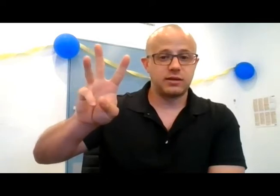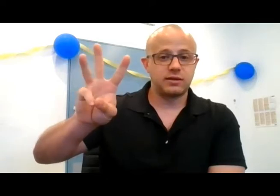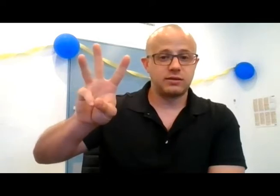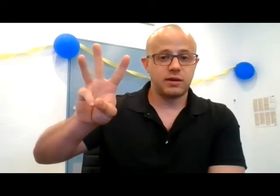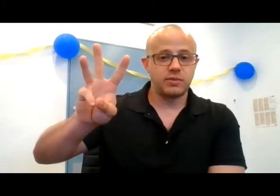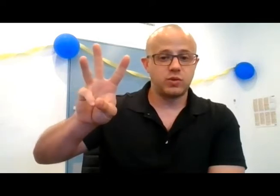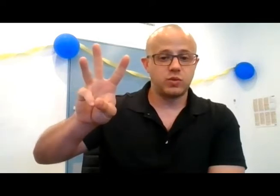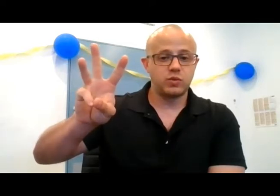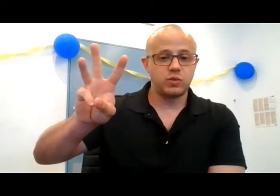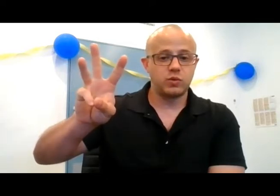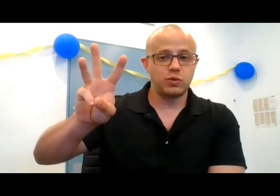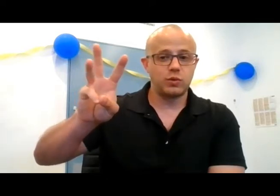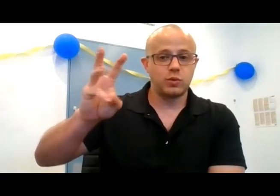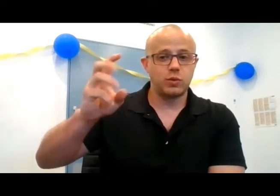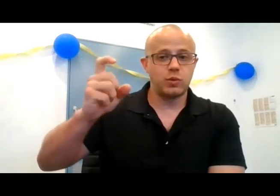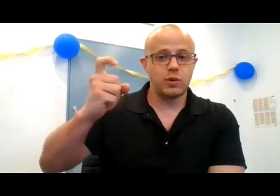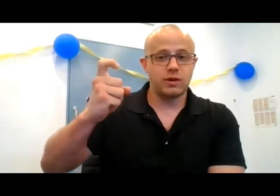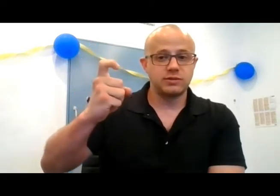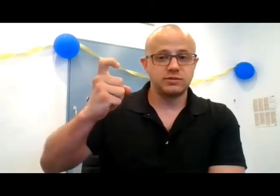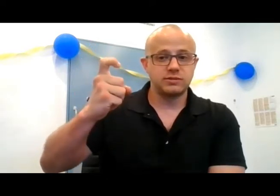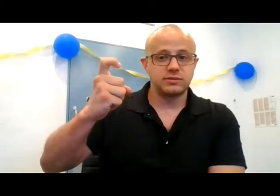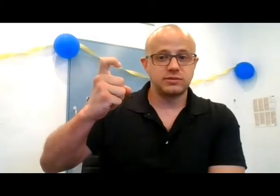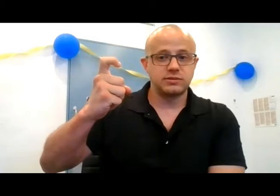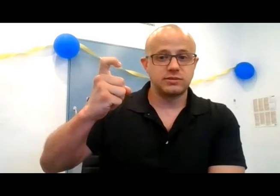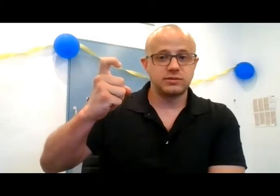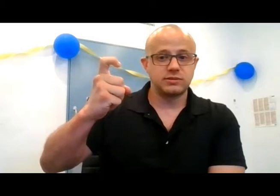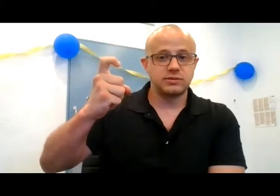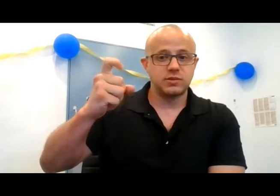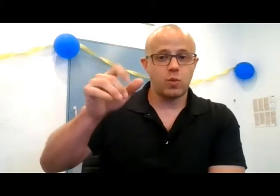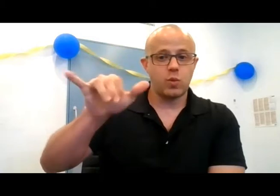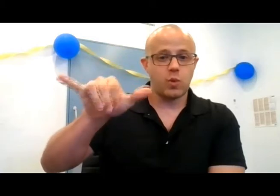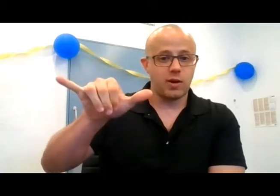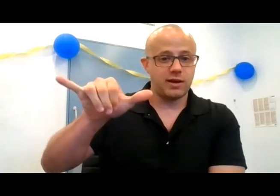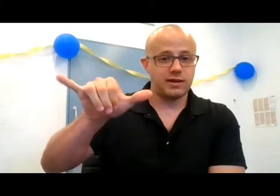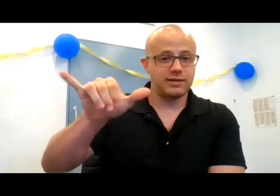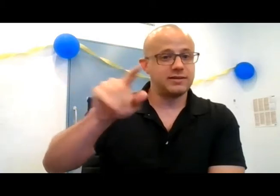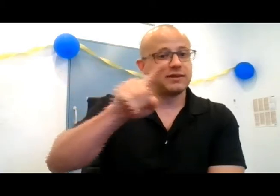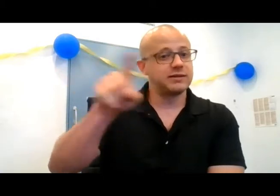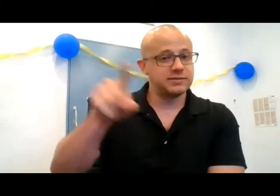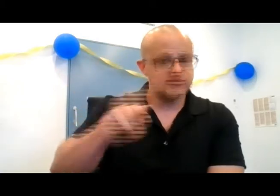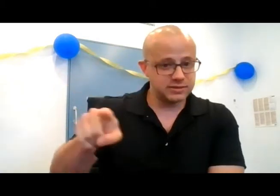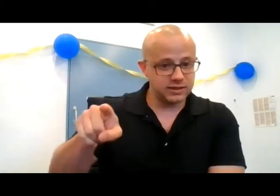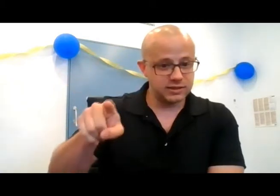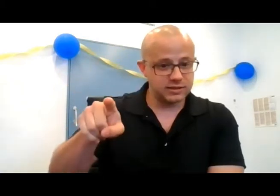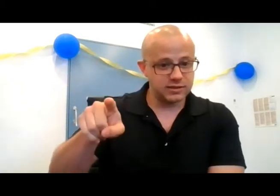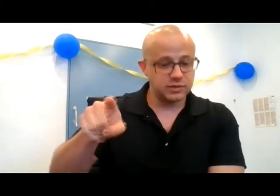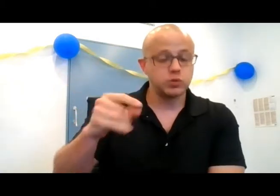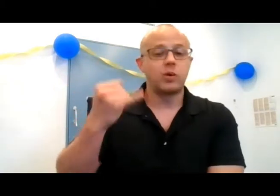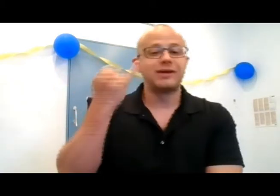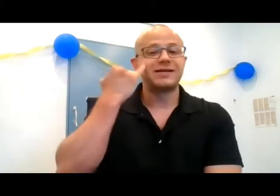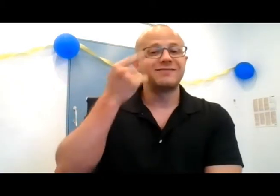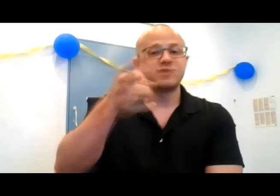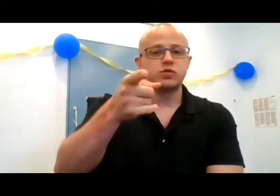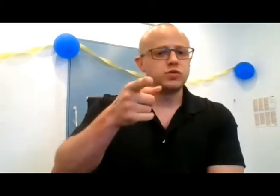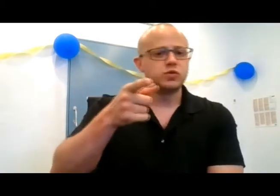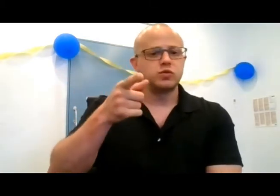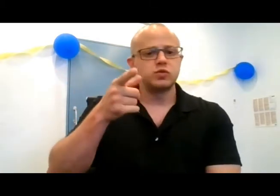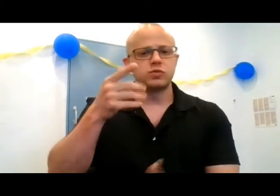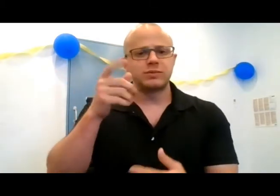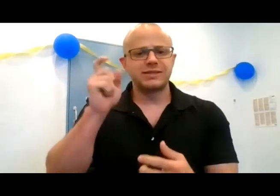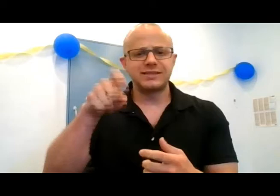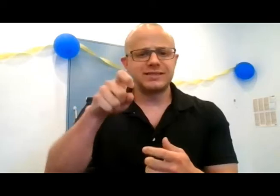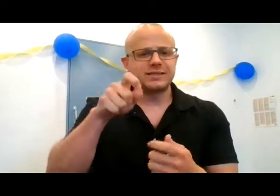V, W, X, Y, and Z.